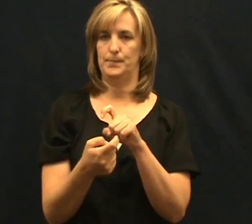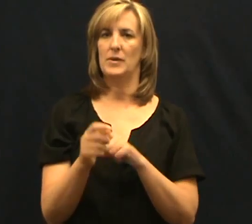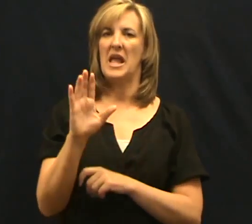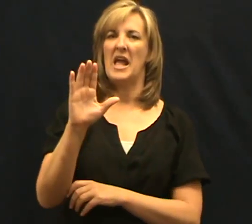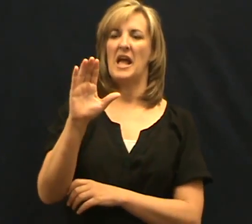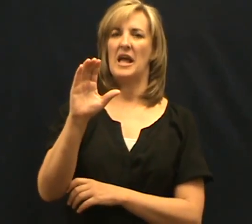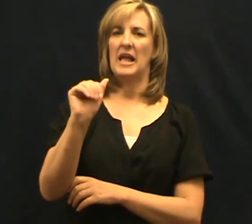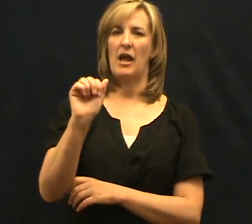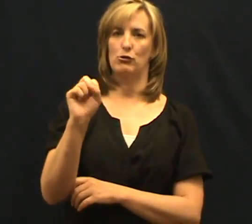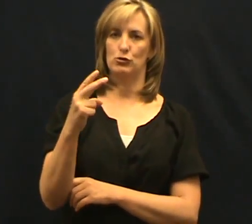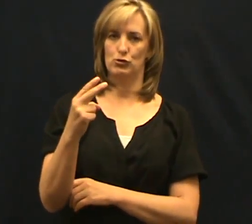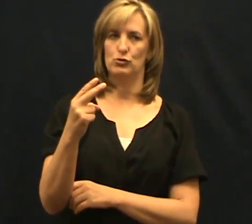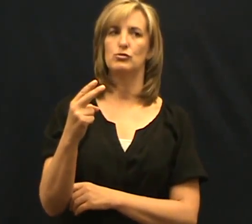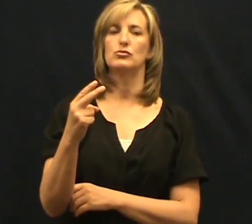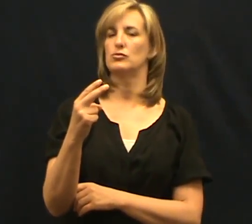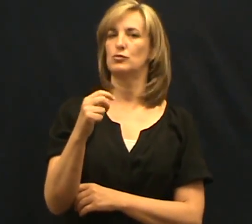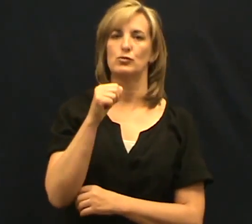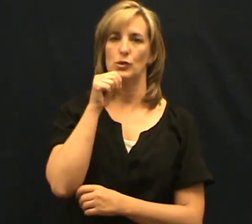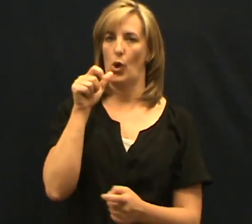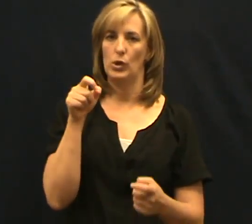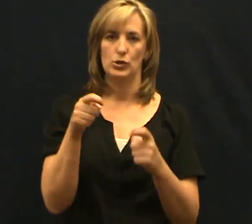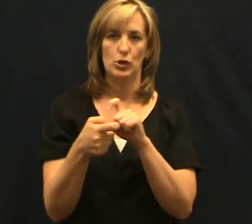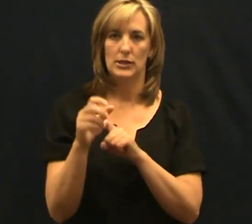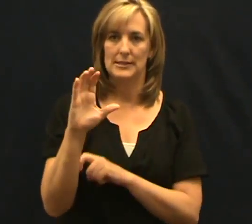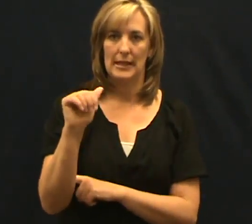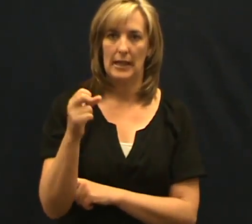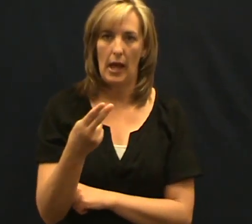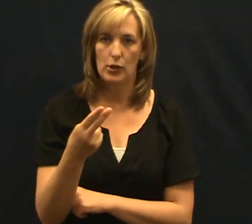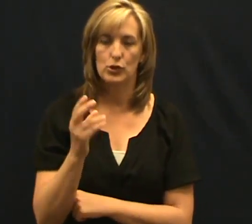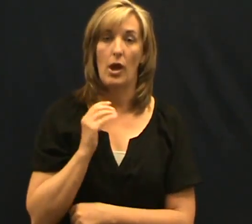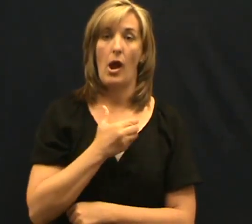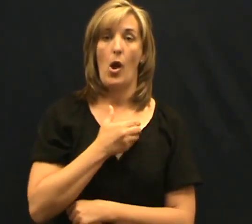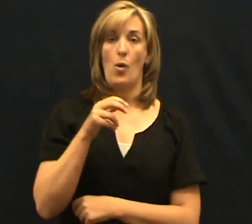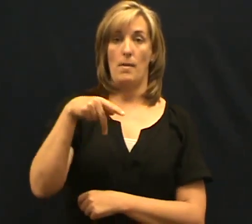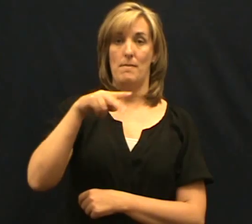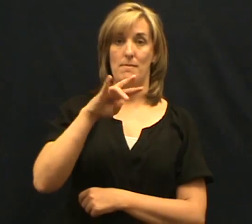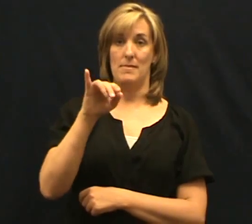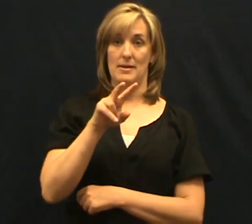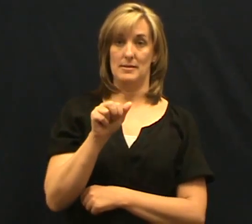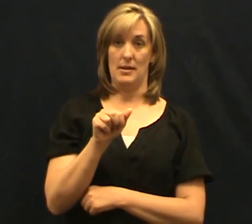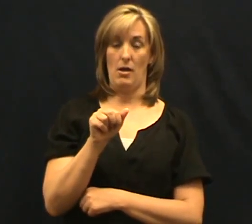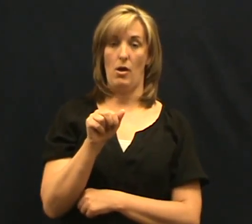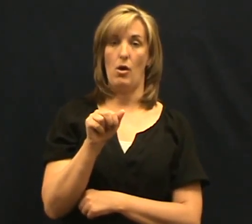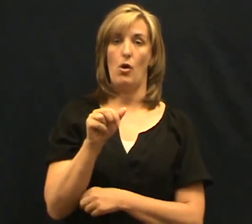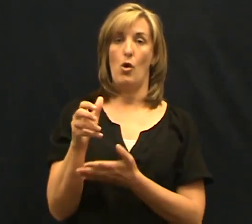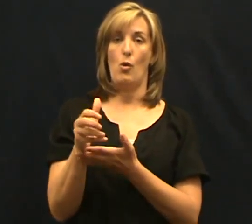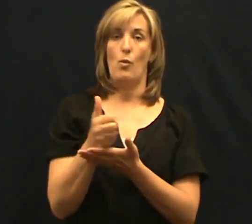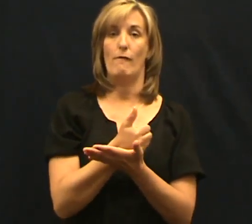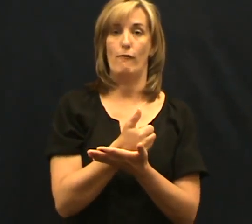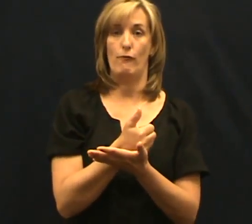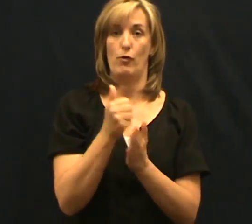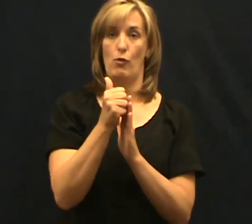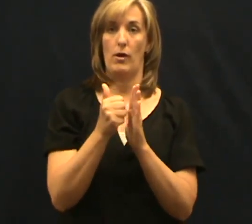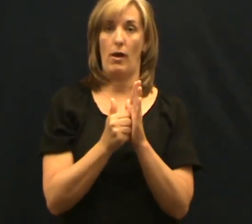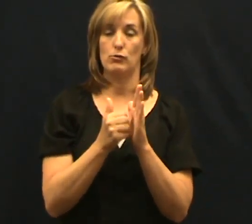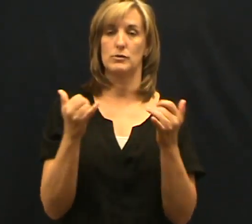was. Remember, we don't adjust cash. Our pizza revenue account now reflects the adjustments we made, and